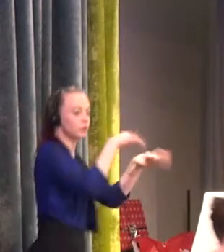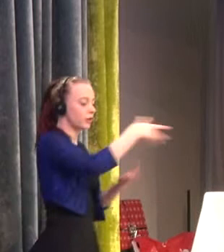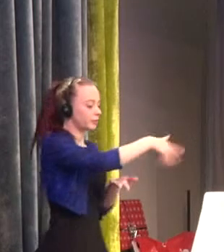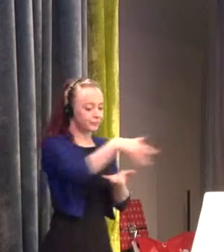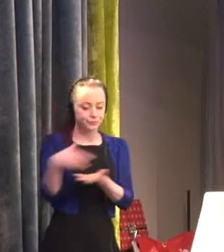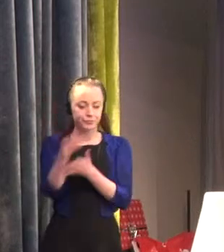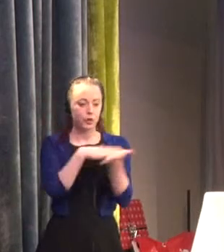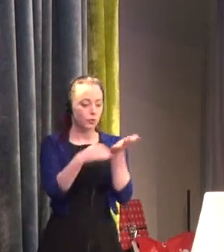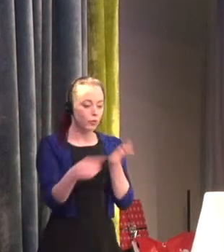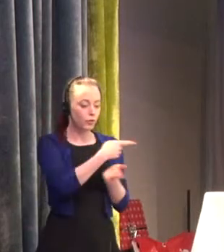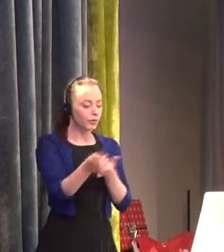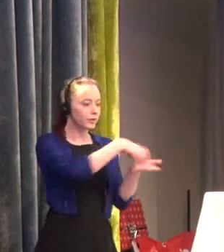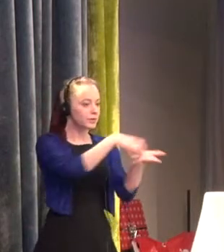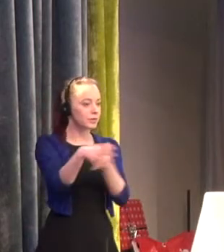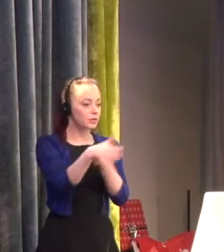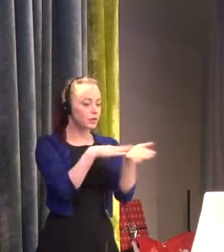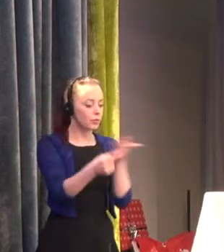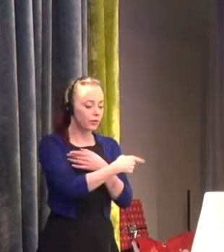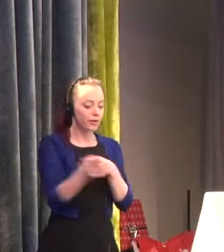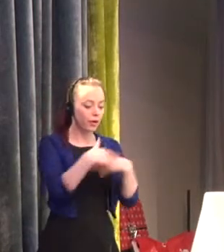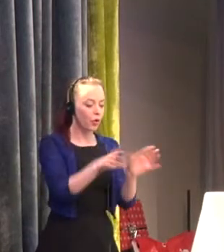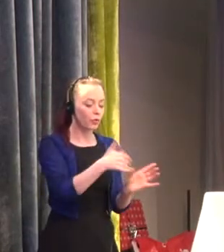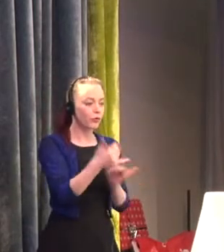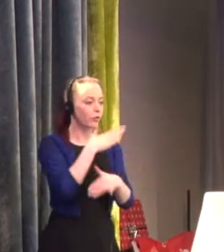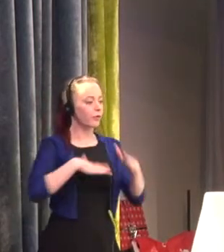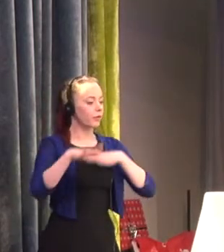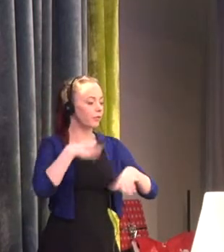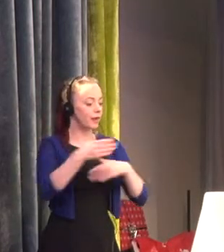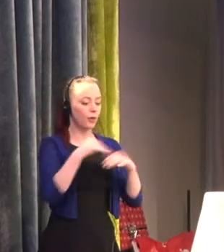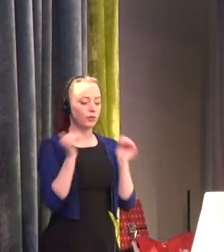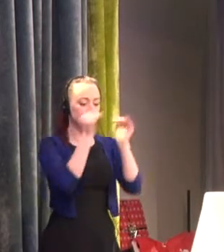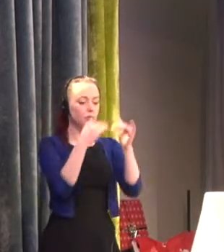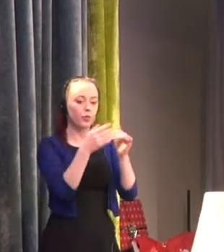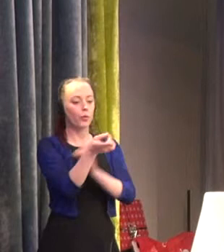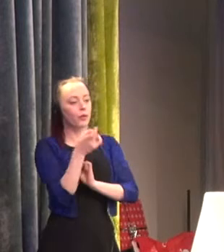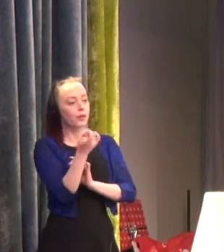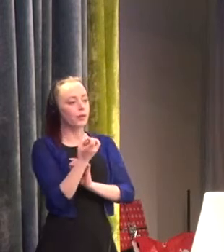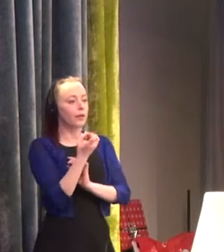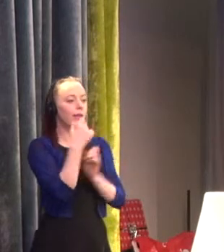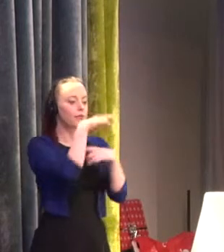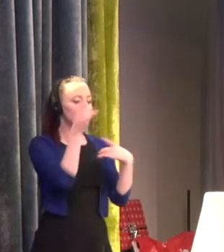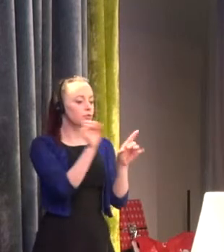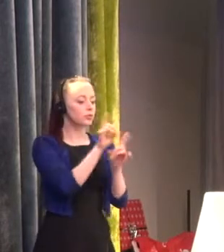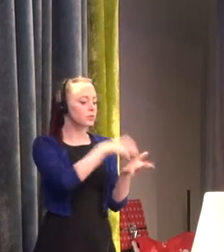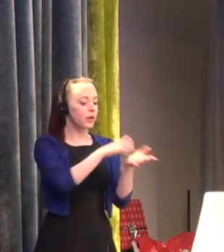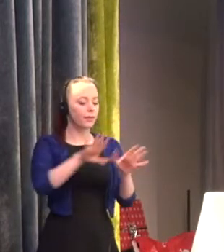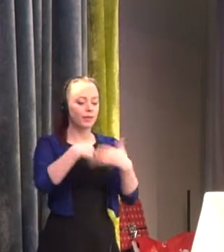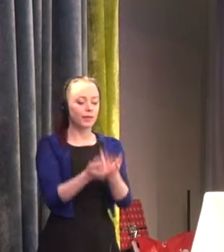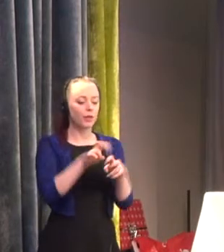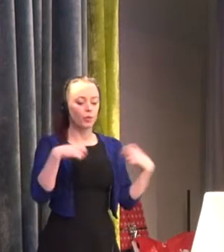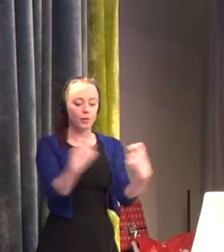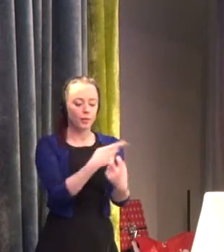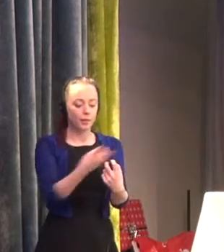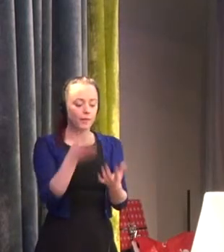The Convention requires that the information that the state is going to transmit to the committee be viewed by civil society, be open